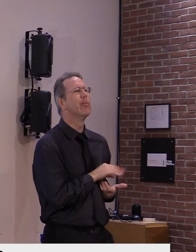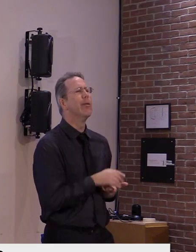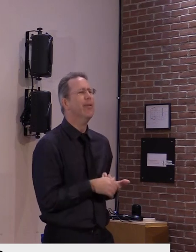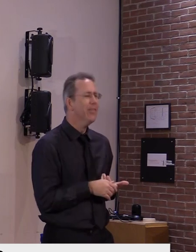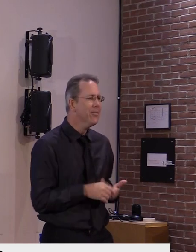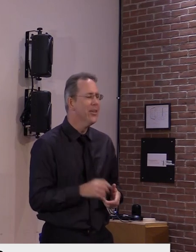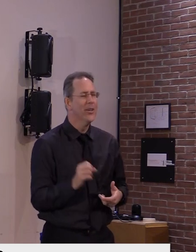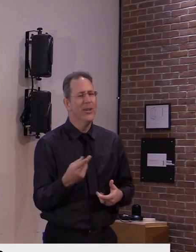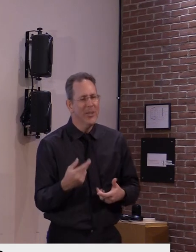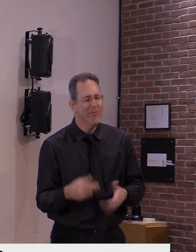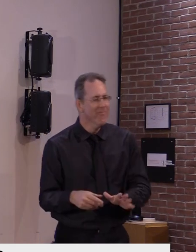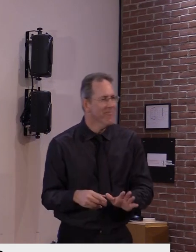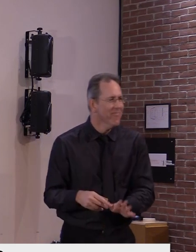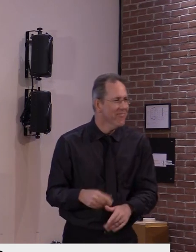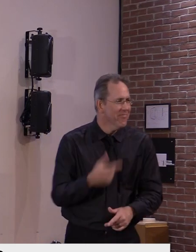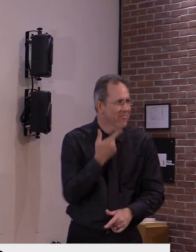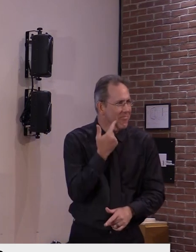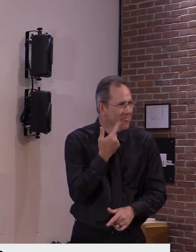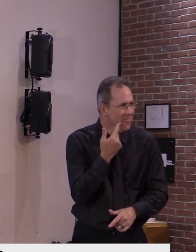glad I had a cat.